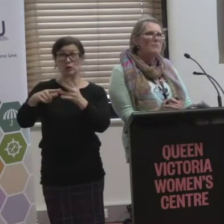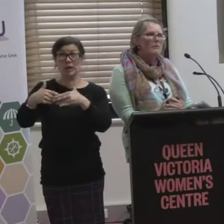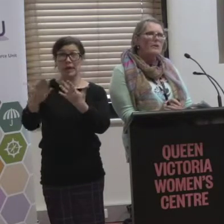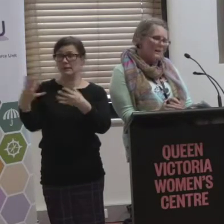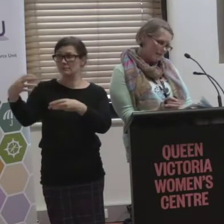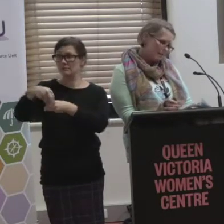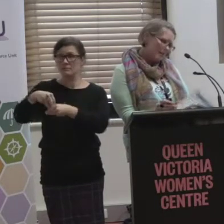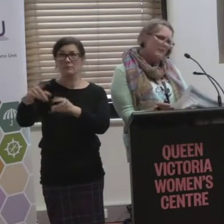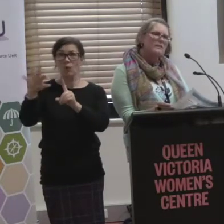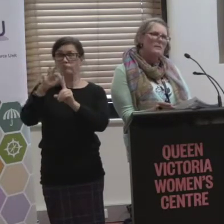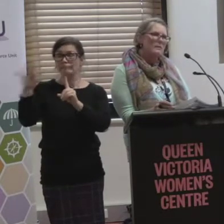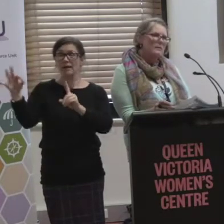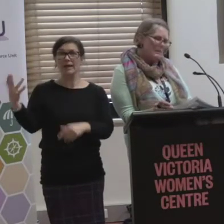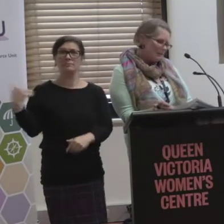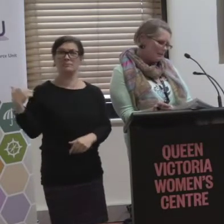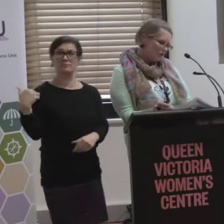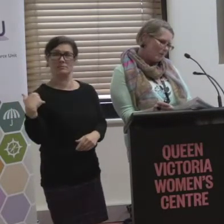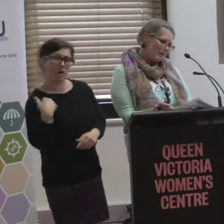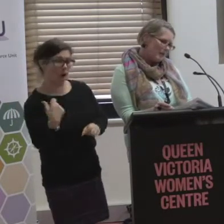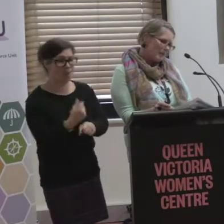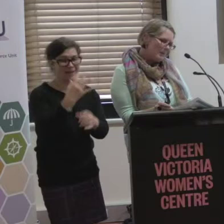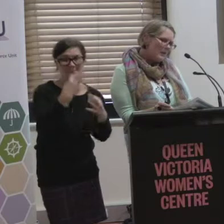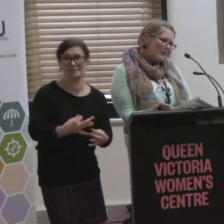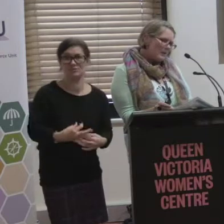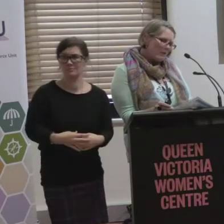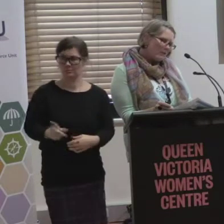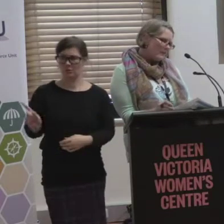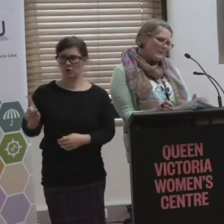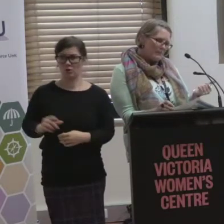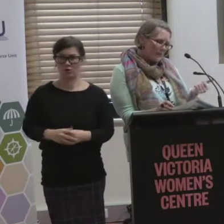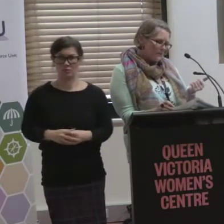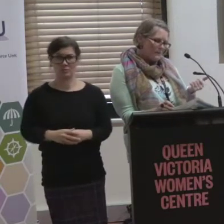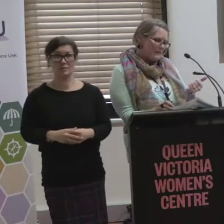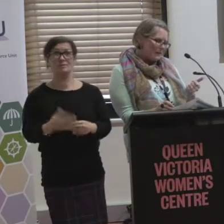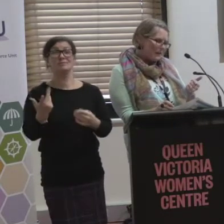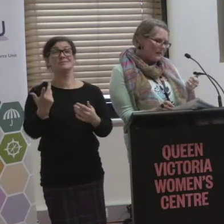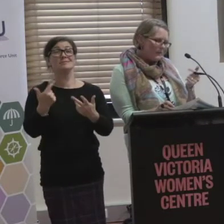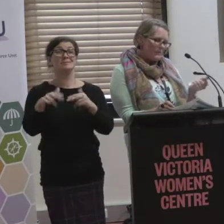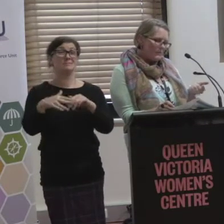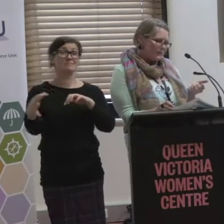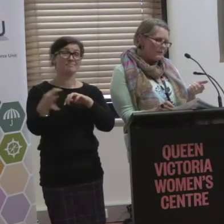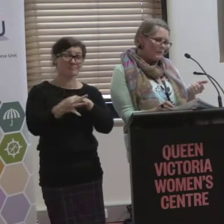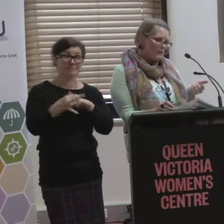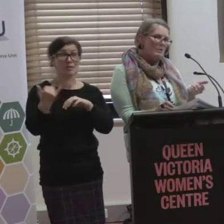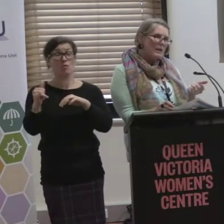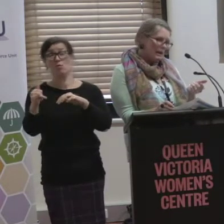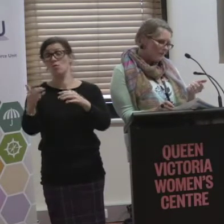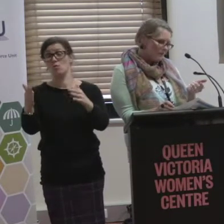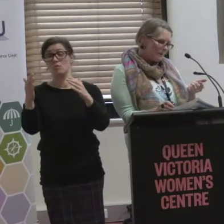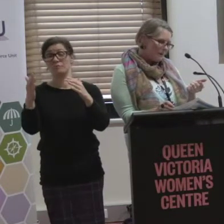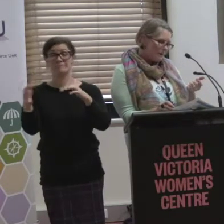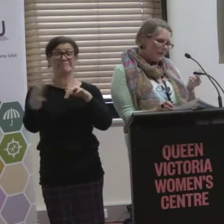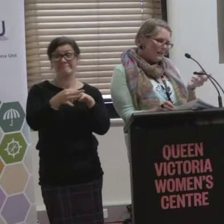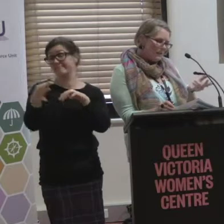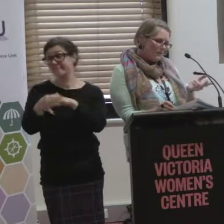for decades, and to step in and make decisions when they're needed. So first it's a spouse, domestic partner, then it moves down to a primary carer